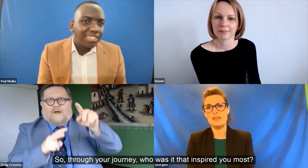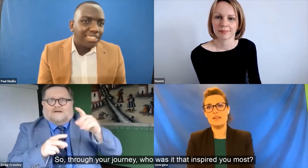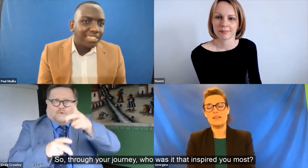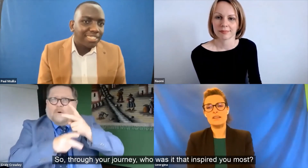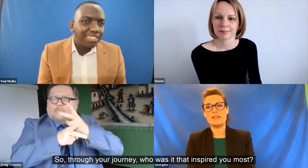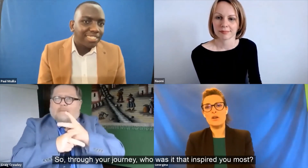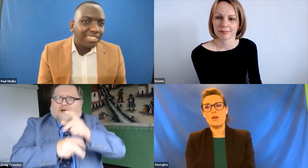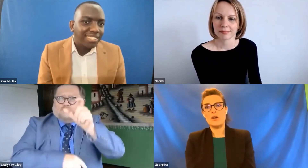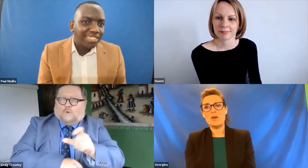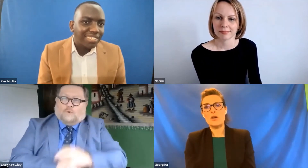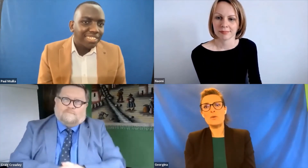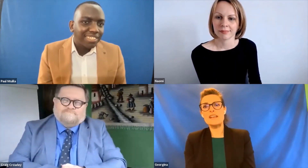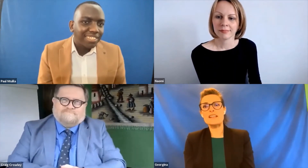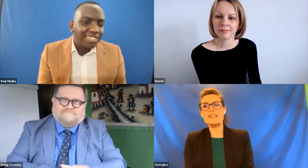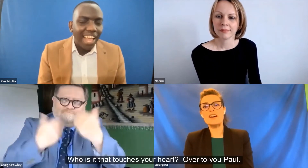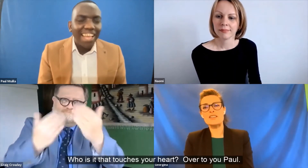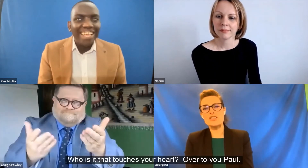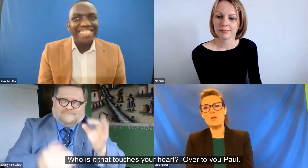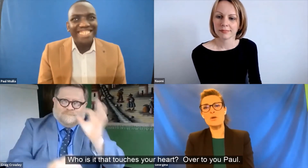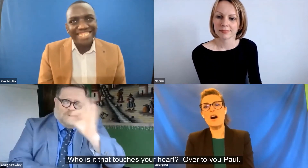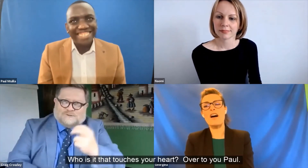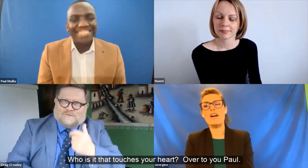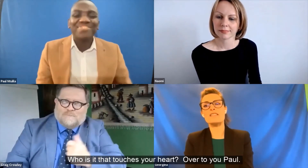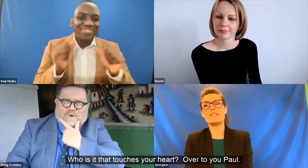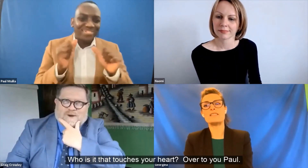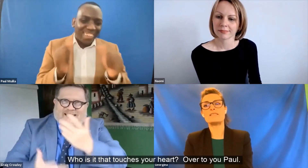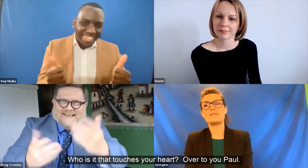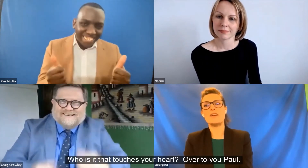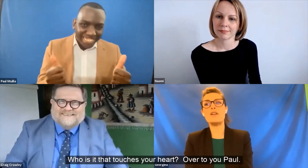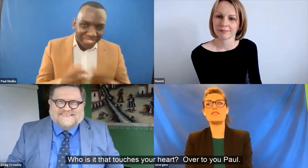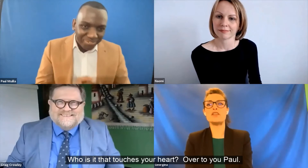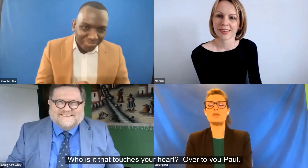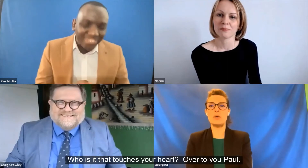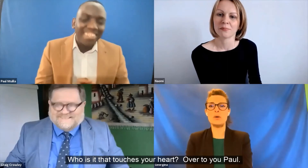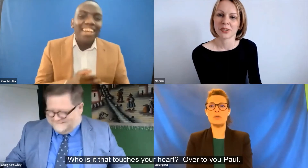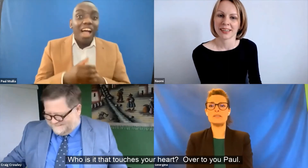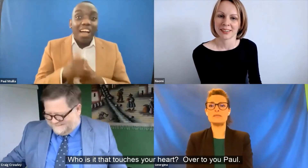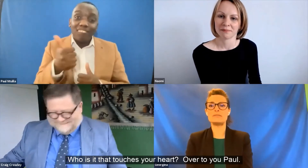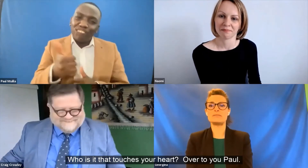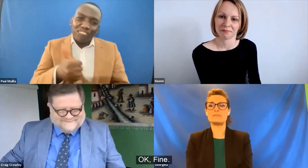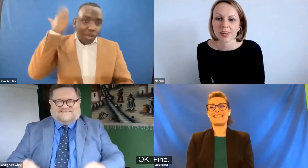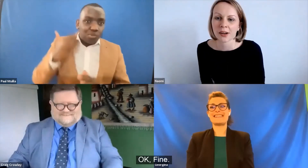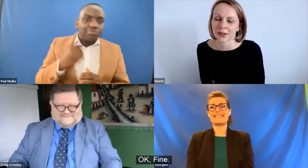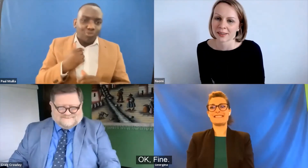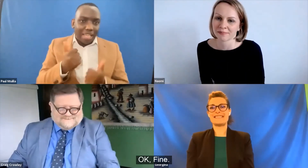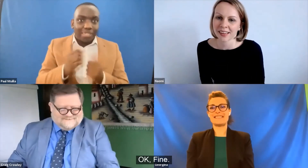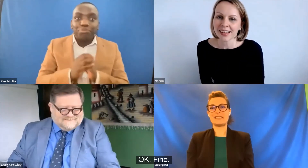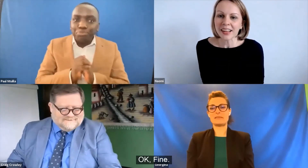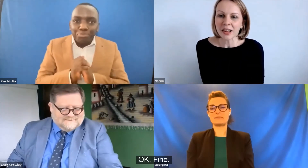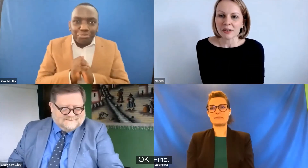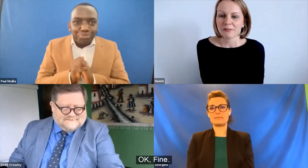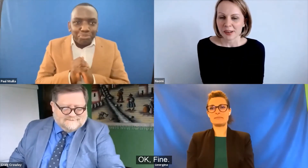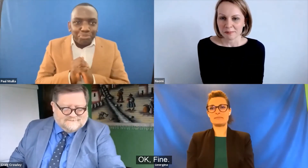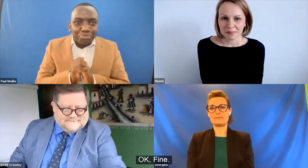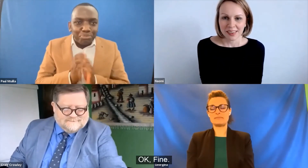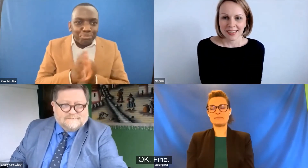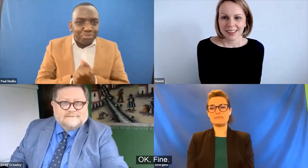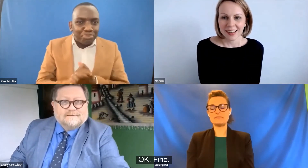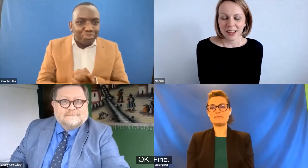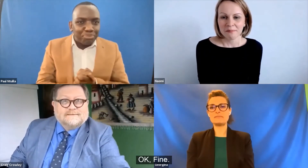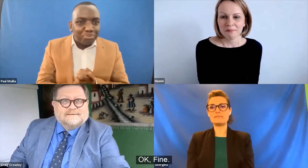most? Who is it that touches your heart? Over to you, Paul. Brilliant. Okay, fine.